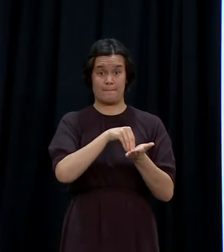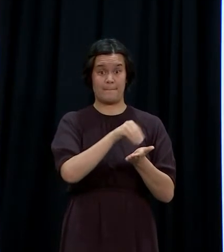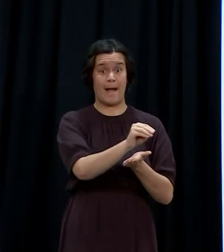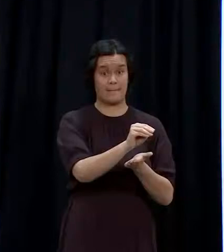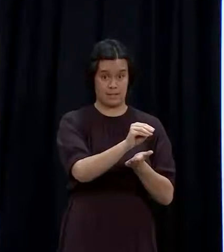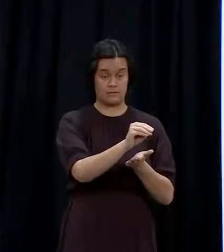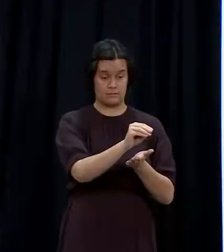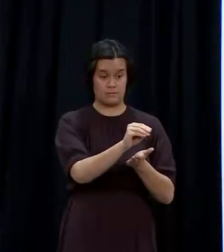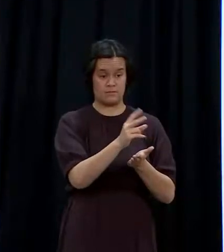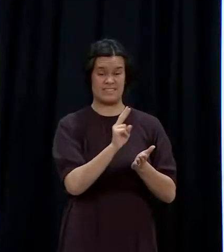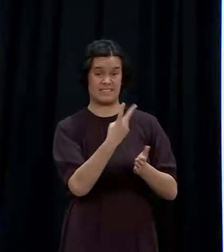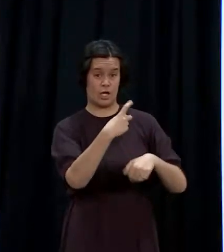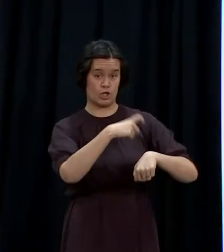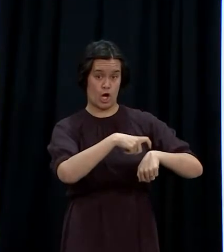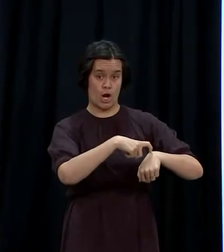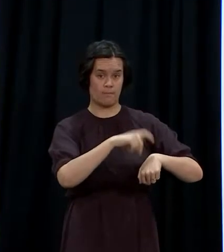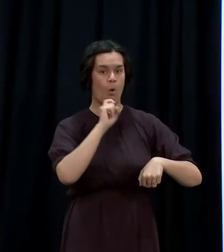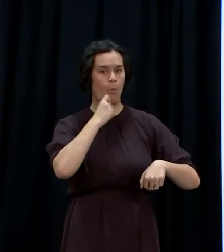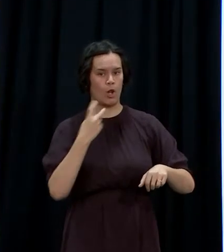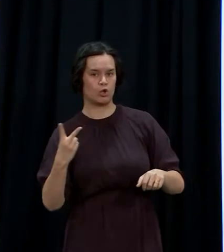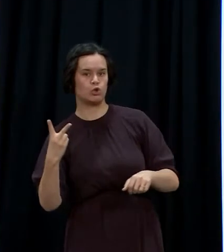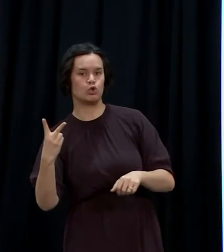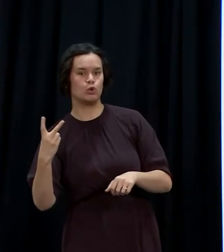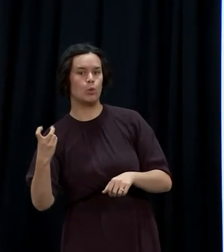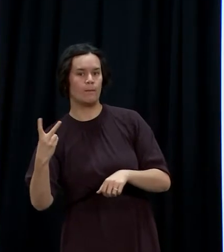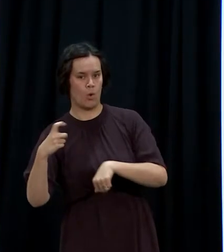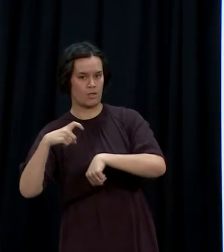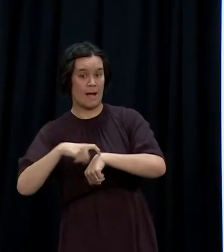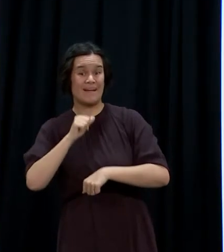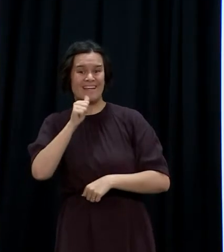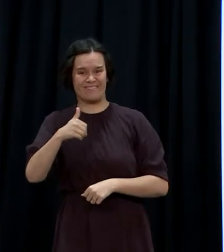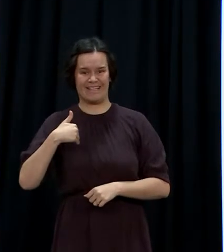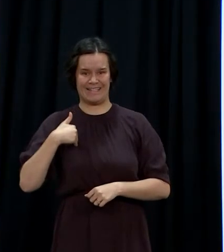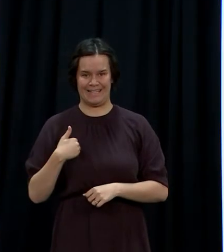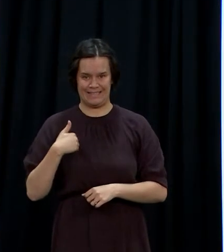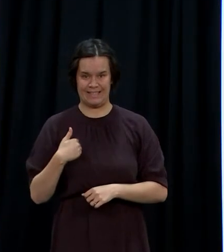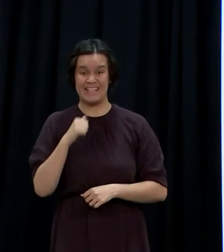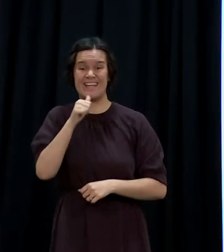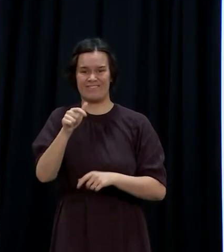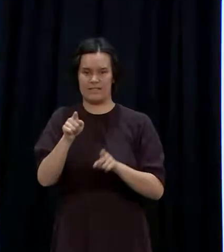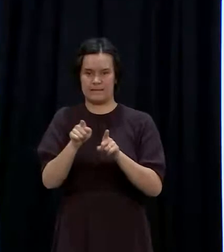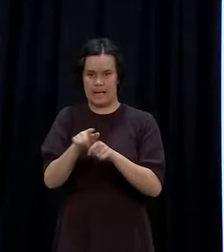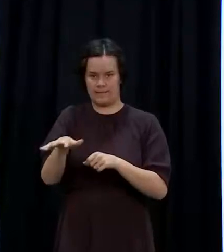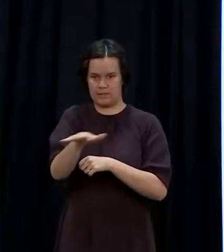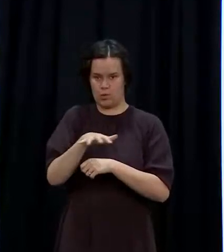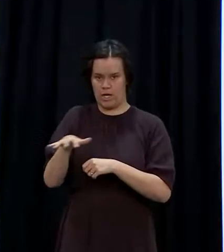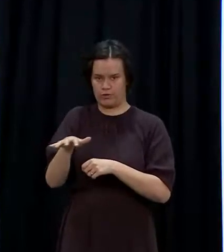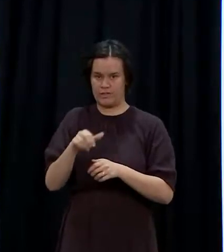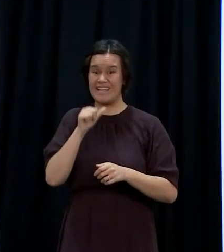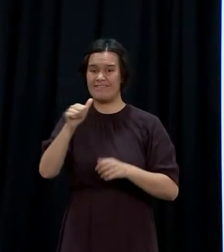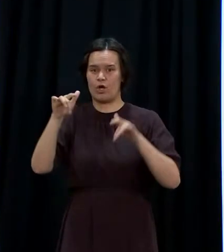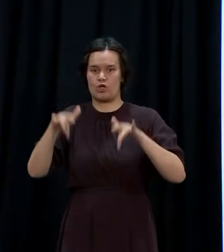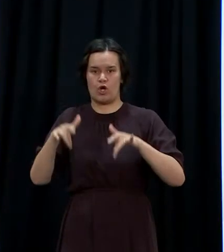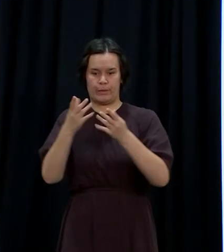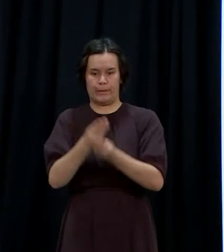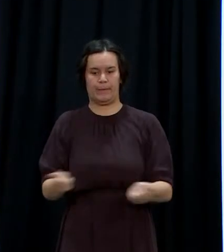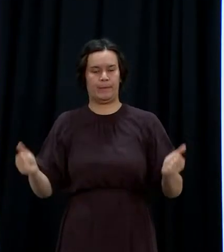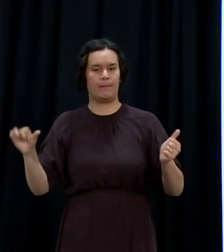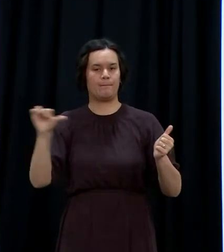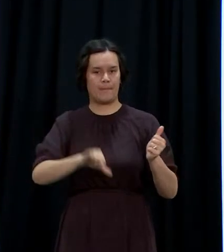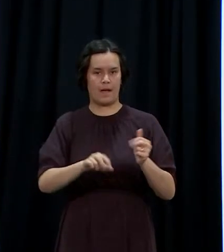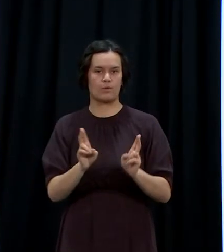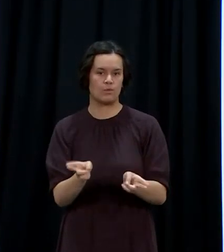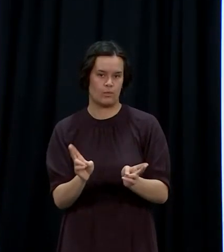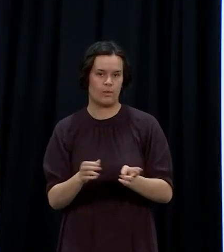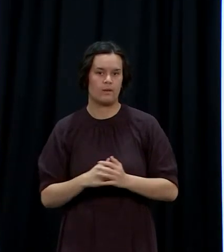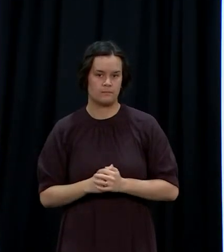apart, so long as the conditions that trigger the Resurgent Support Payment still apply. The overall amount of support we are providing